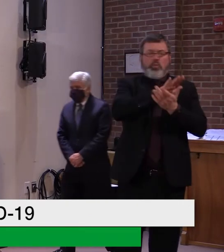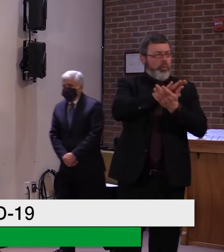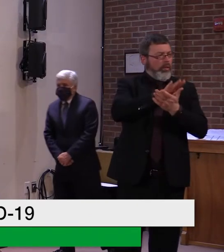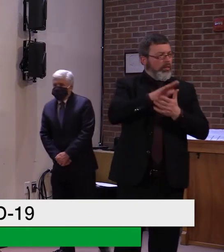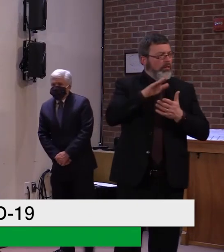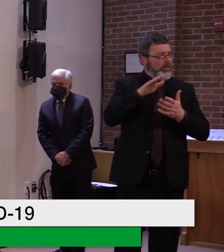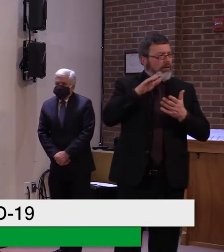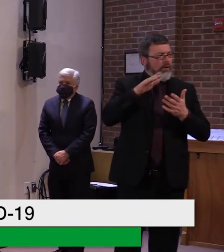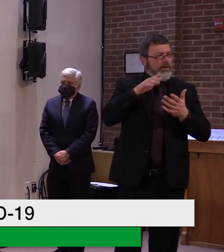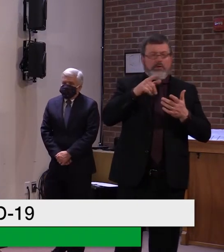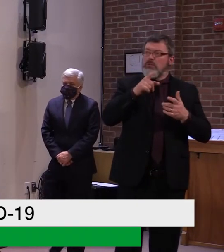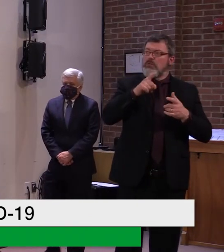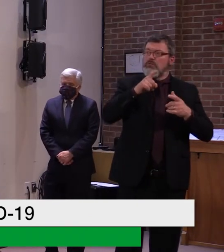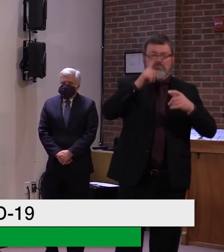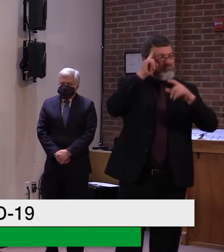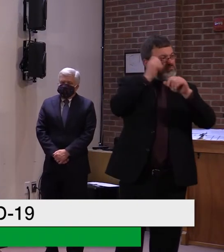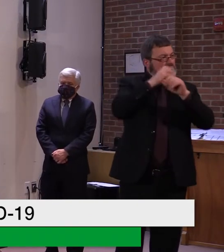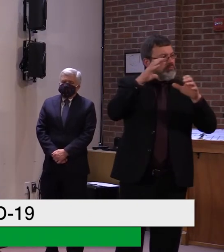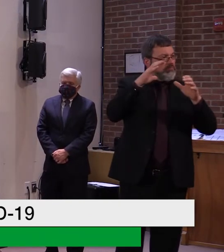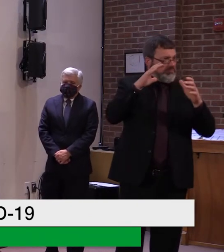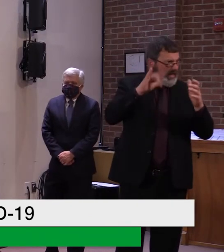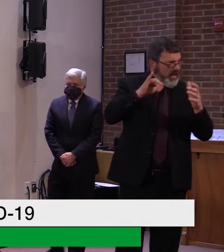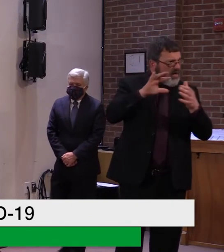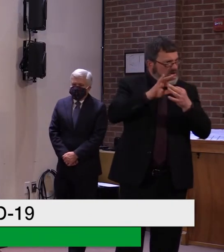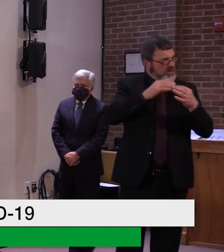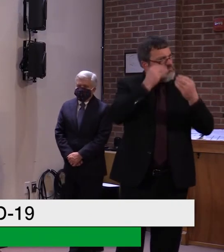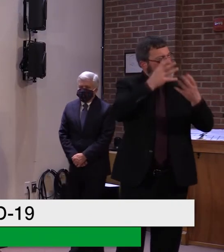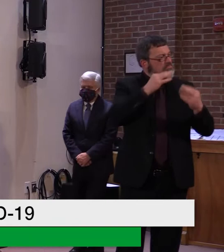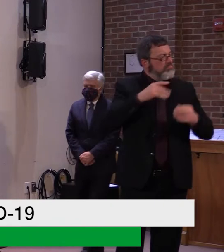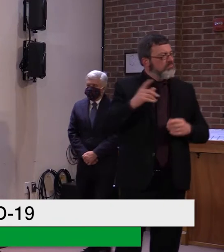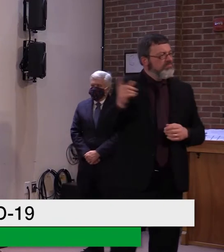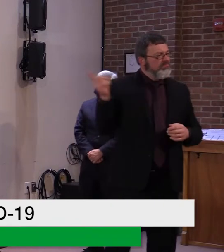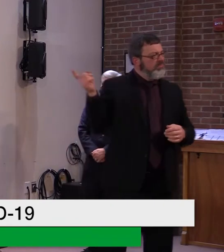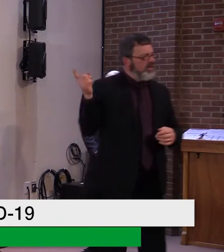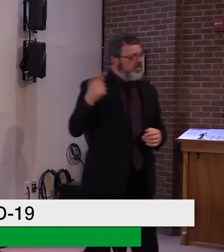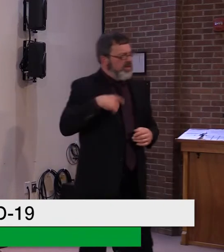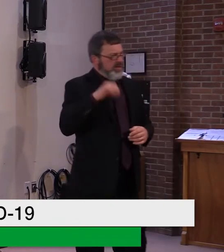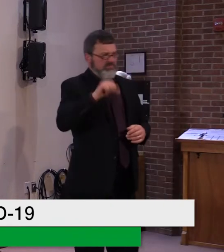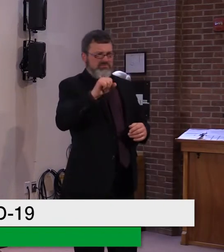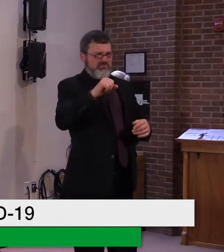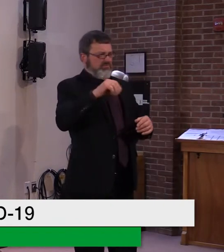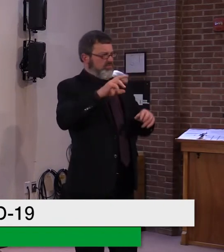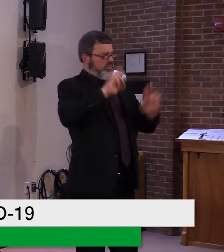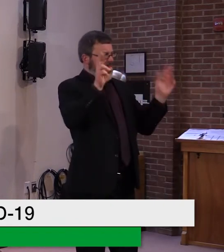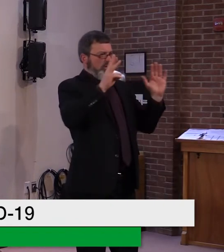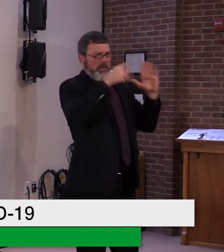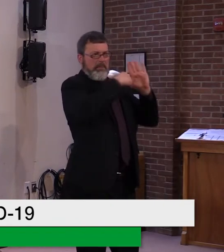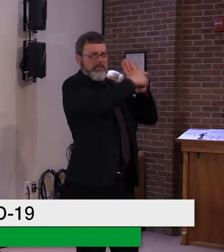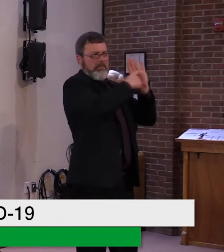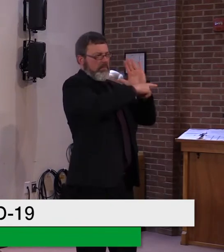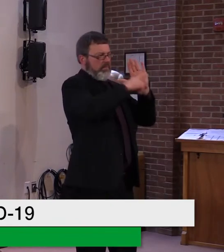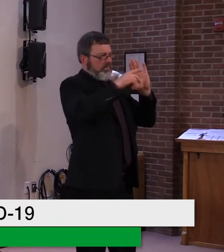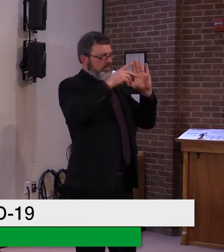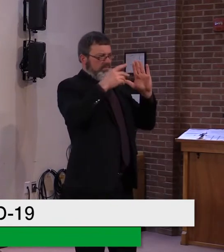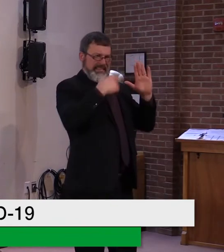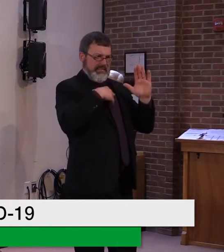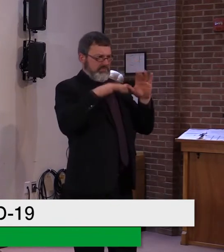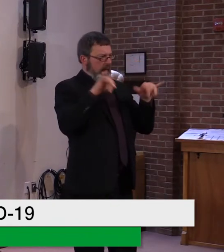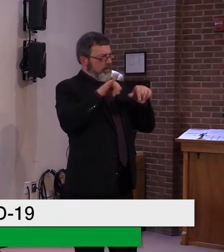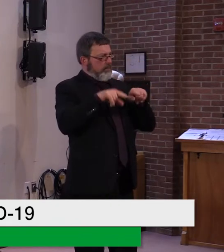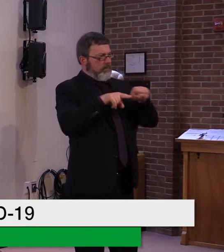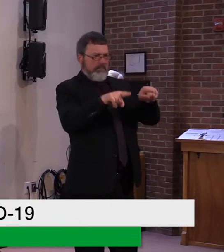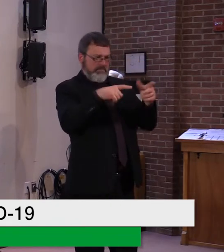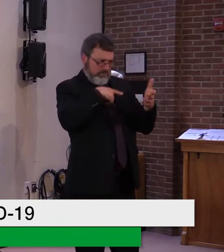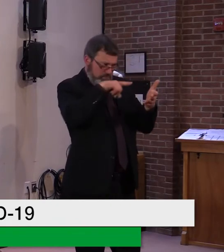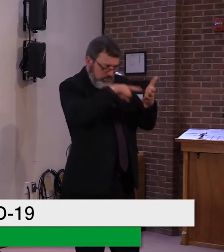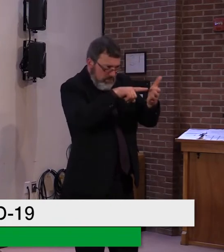list a number of cases within a school so so i agree we could do the same and we will definitely look into that and appreciate